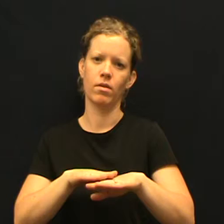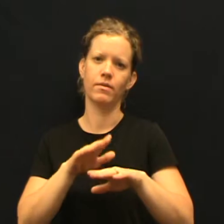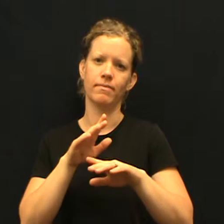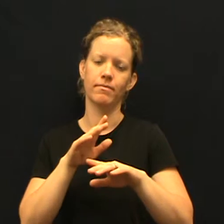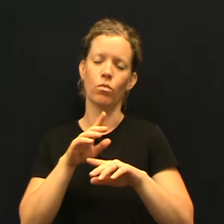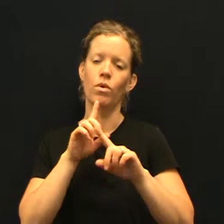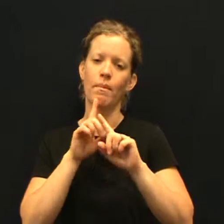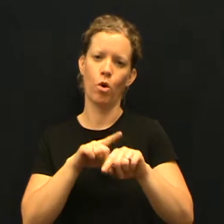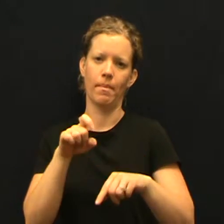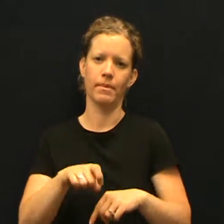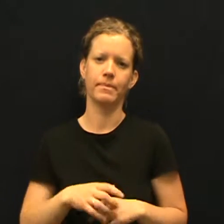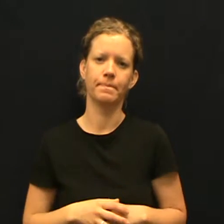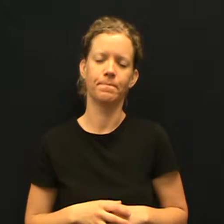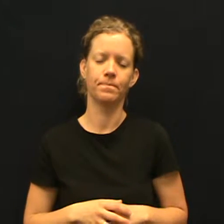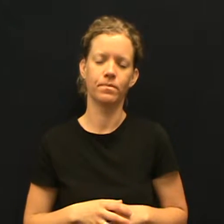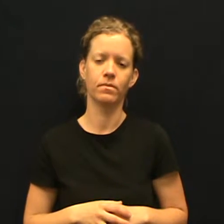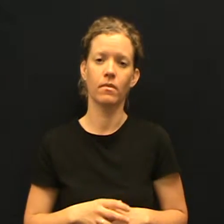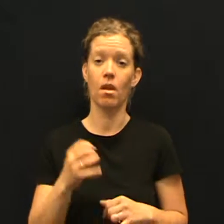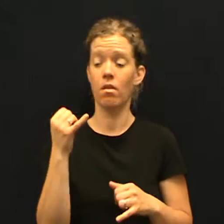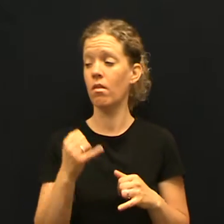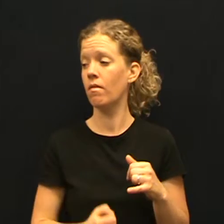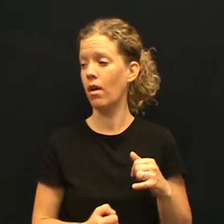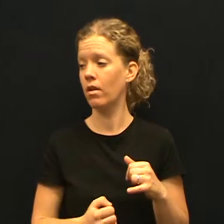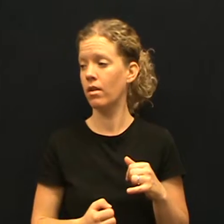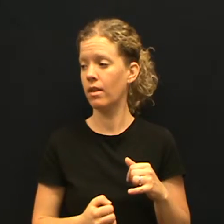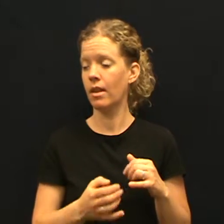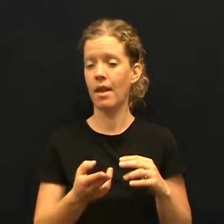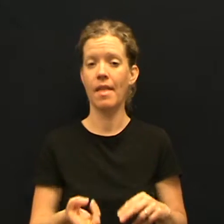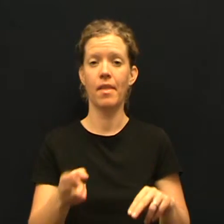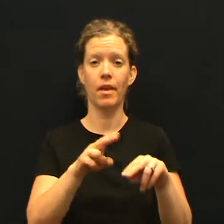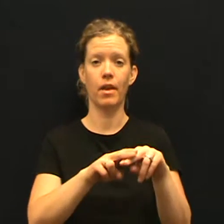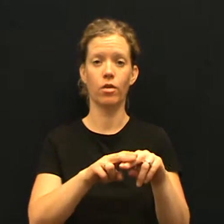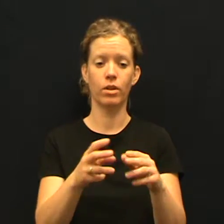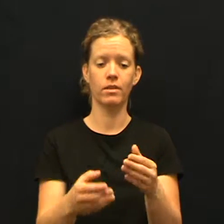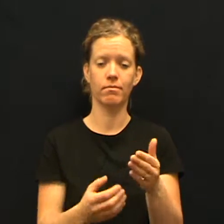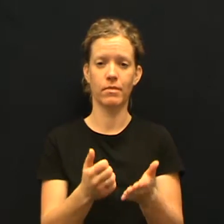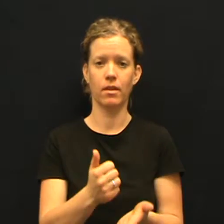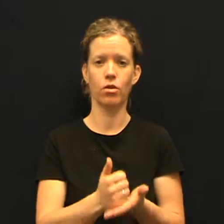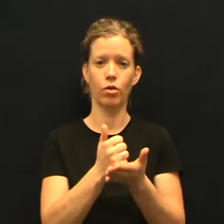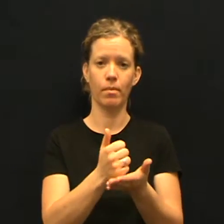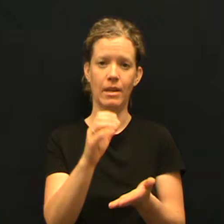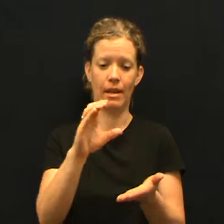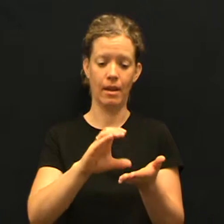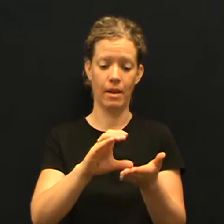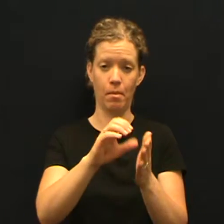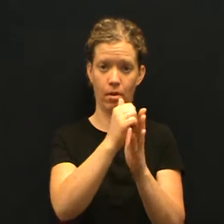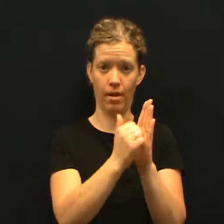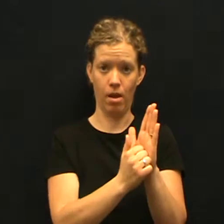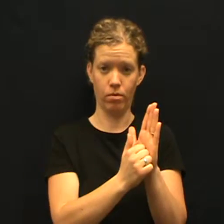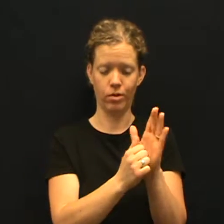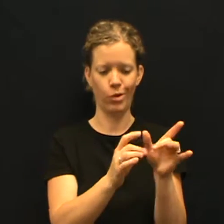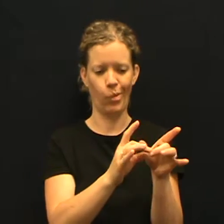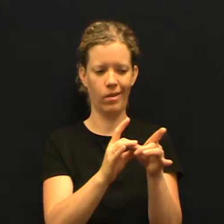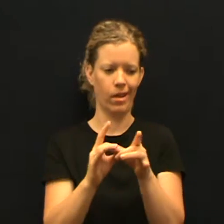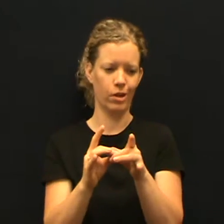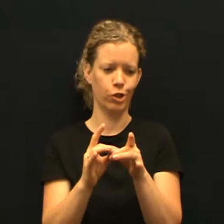And finally, we now know that the increase in our contributed capital account was due to the issuance of stock of $12